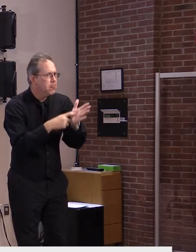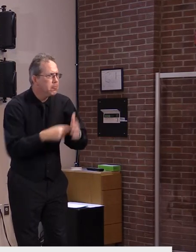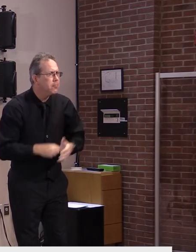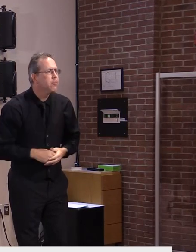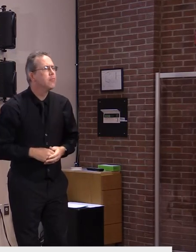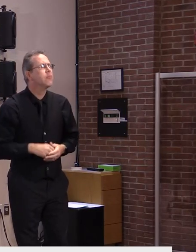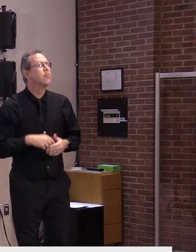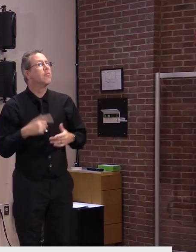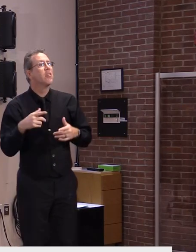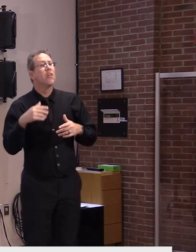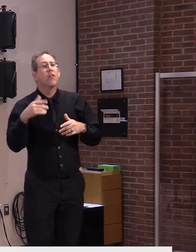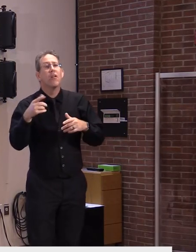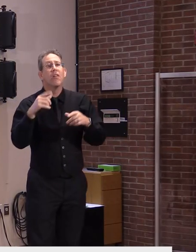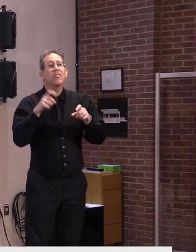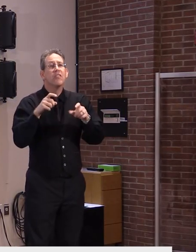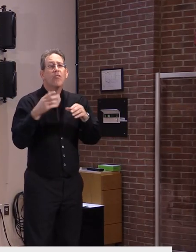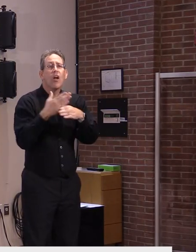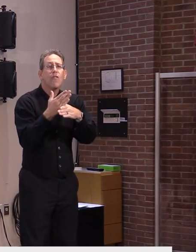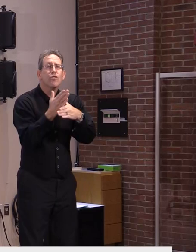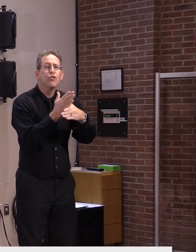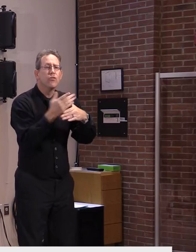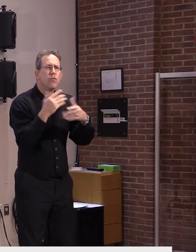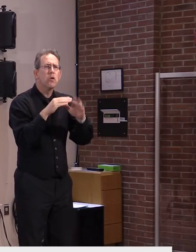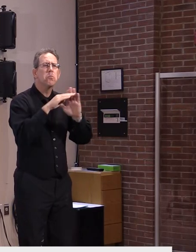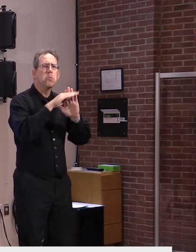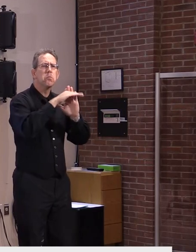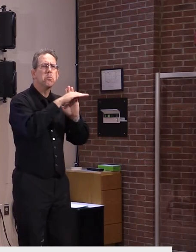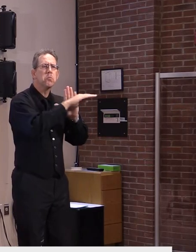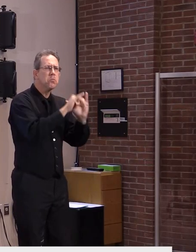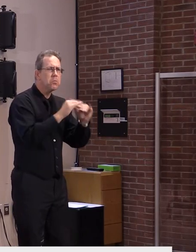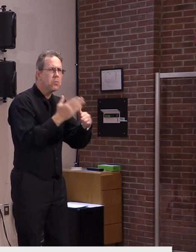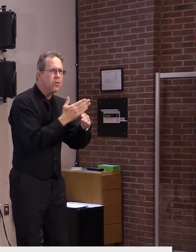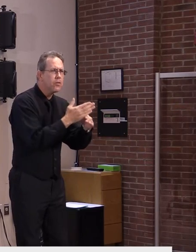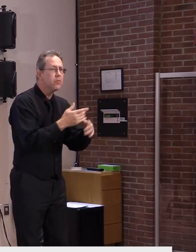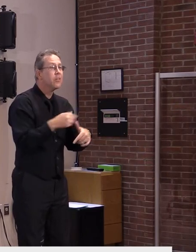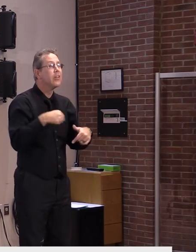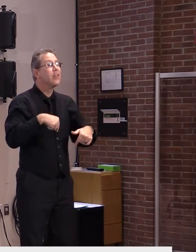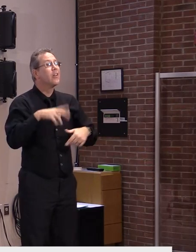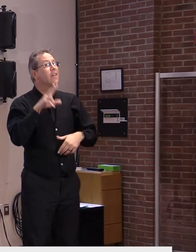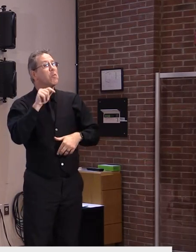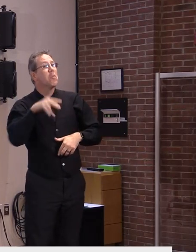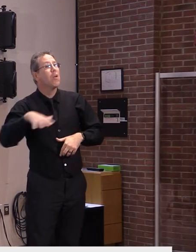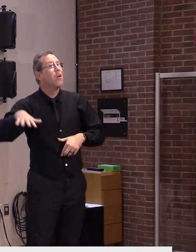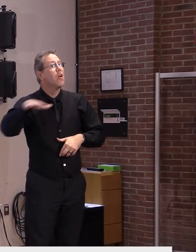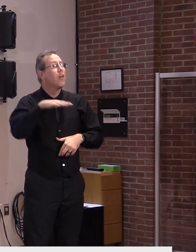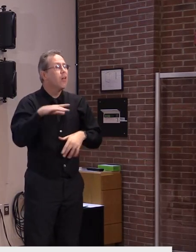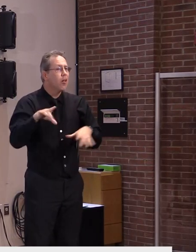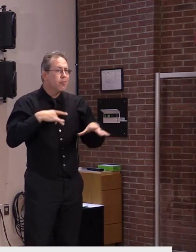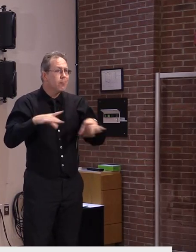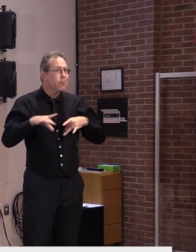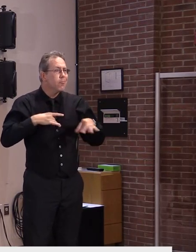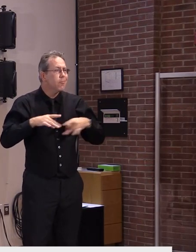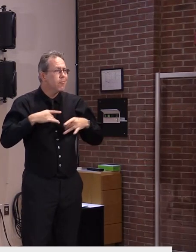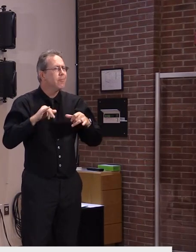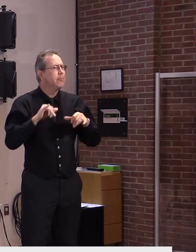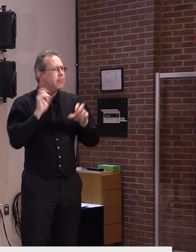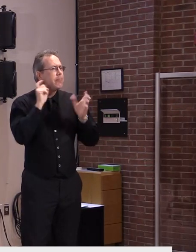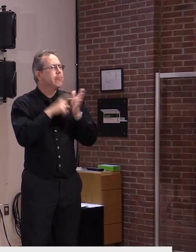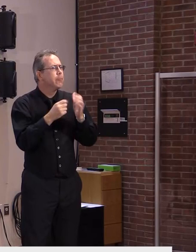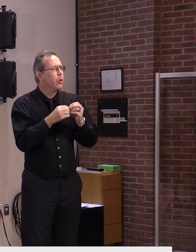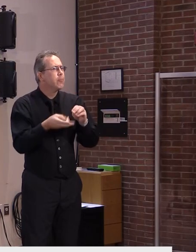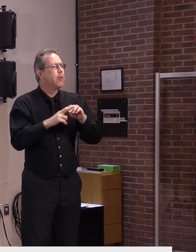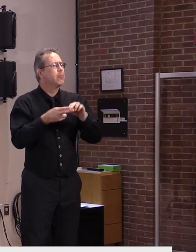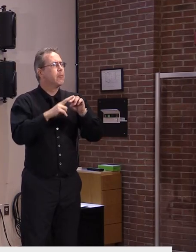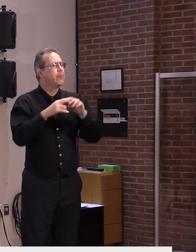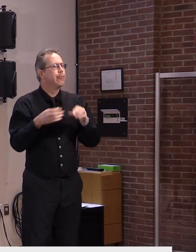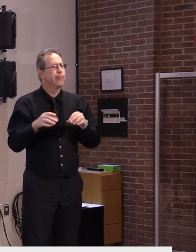like the prevalence of cases a little higher in Vermont this week compared to last week. When you look at where the cases are, similar trends hold here